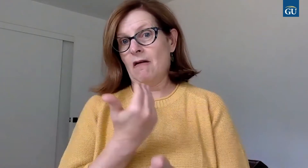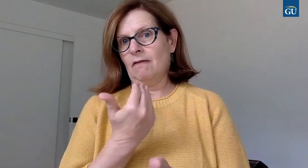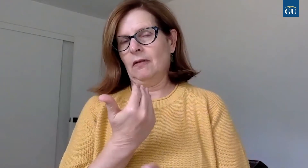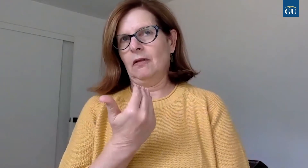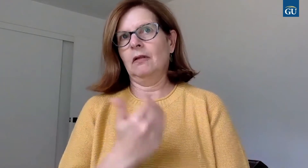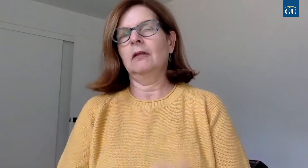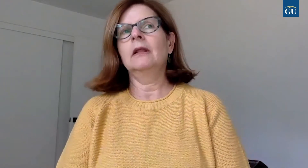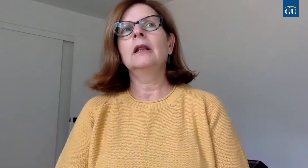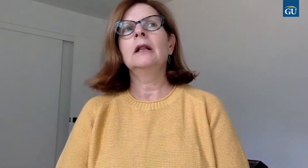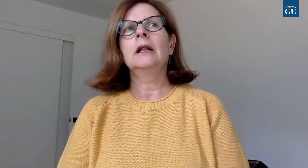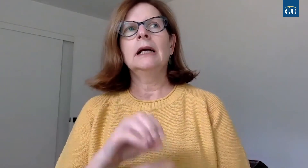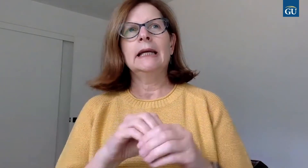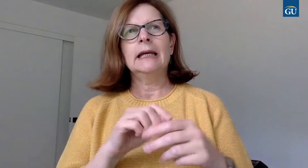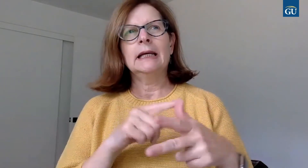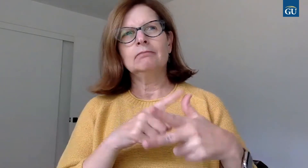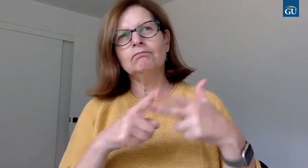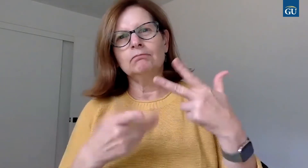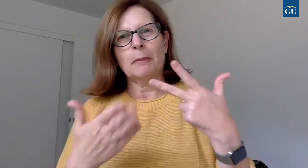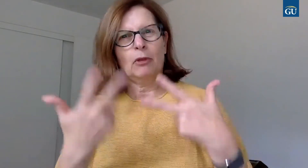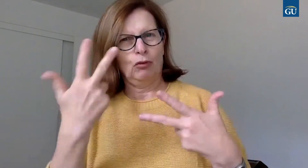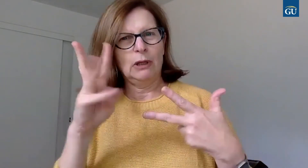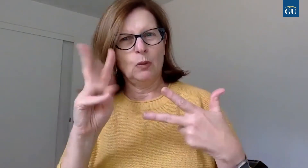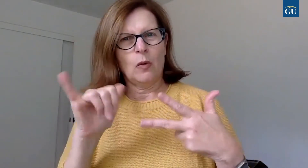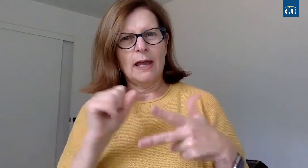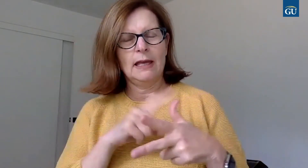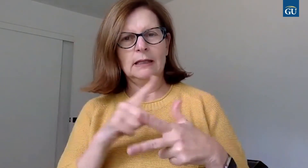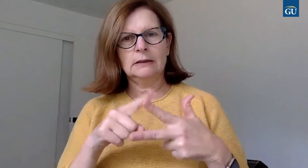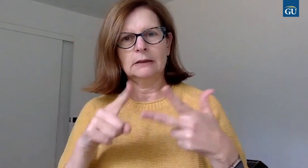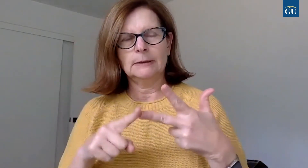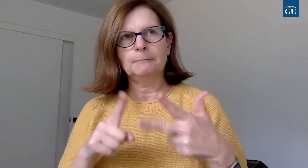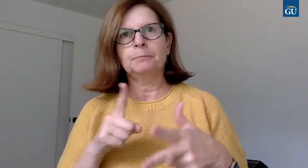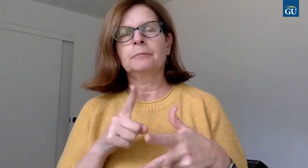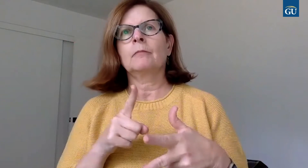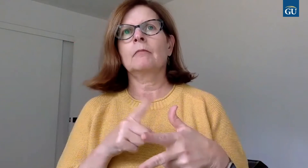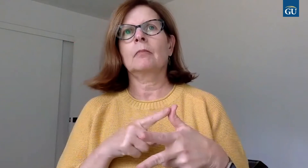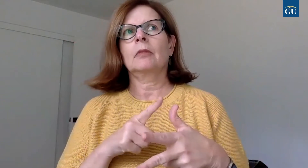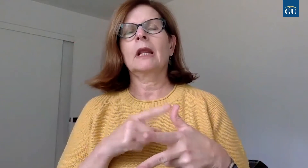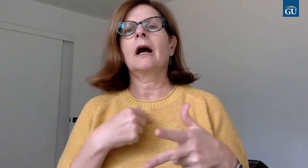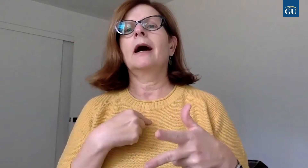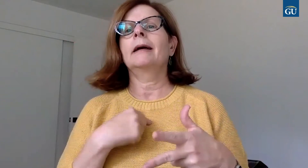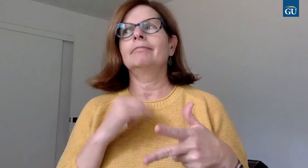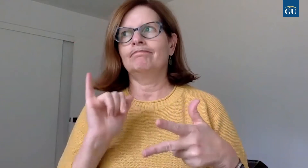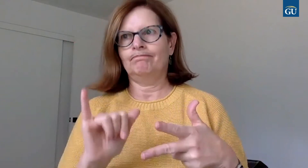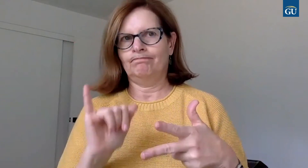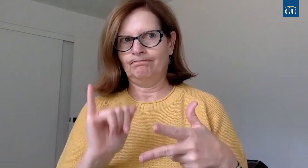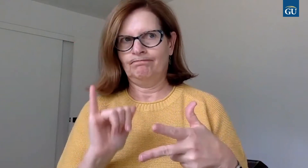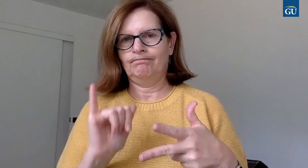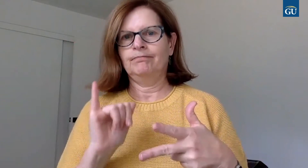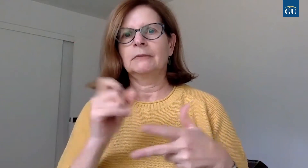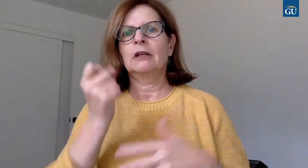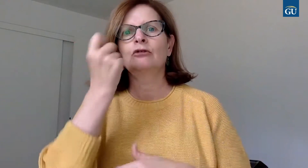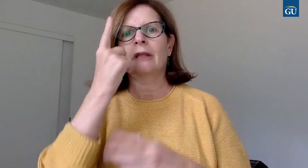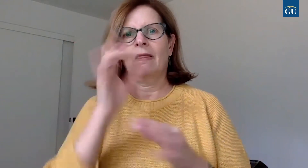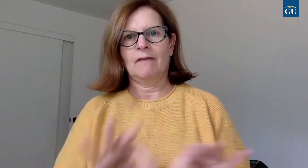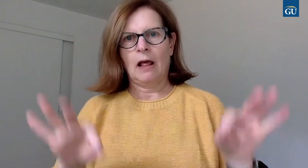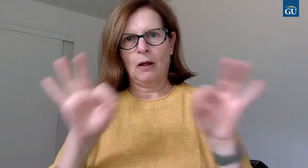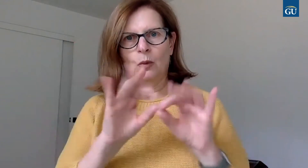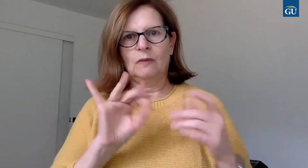I believe my work is novel in 3 ways. I understand the value of studying much more now than I started